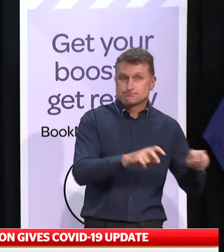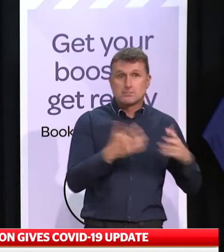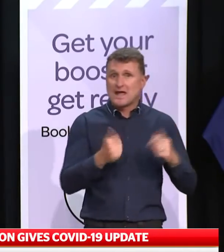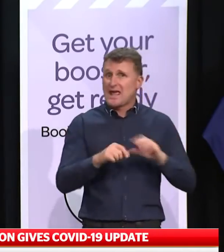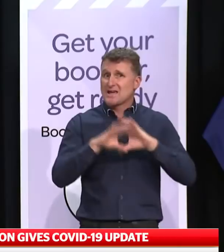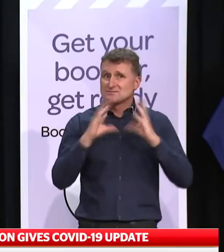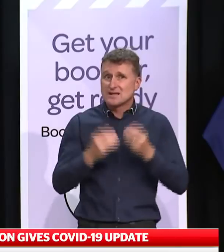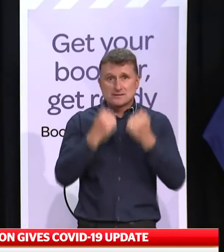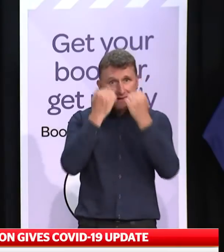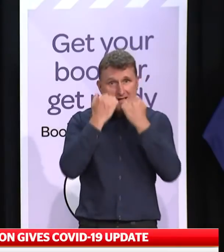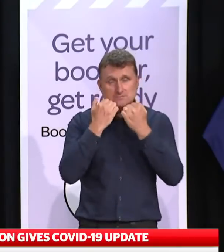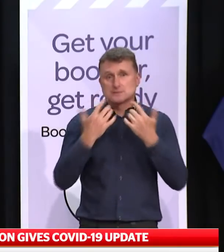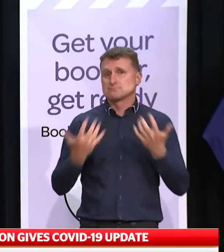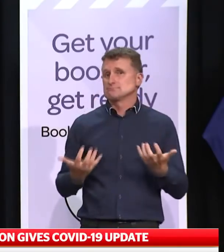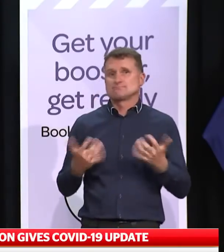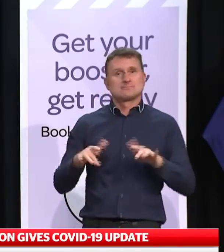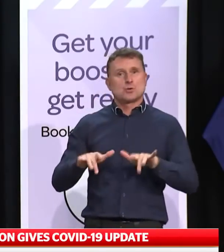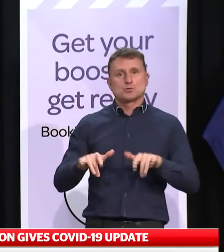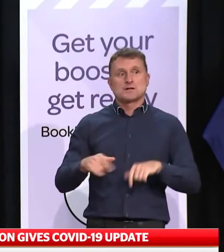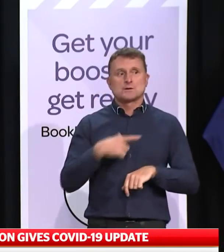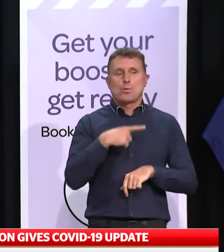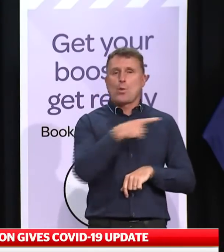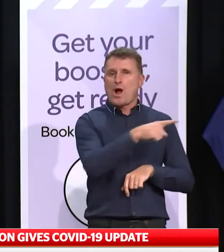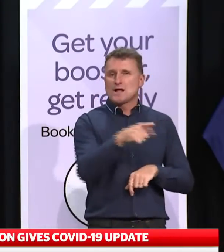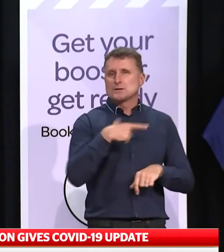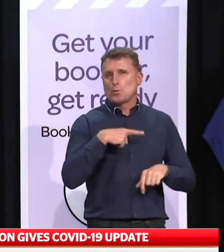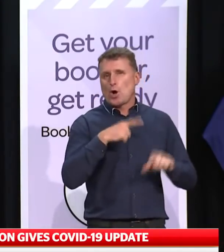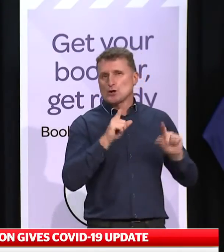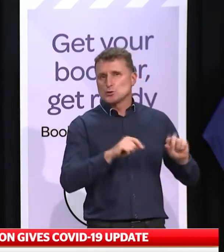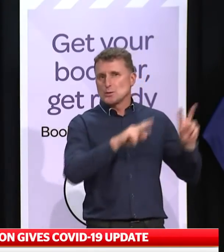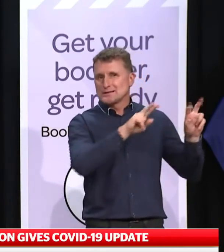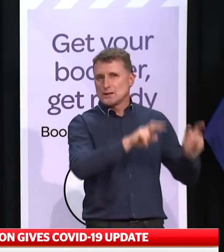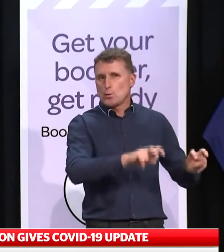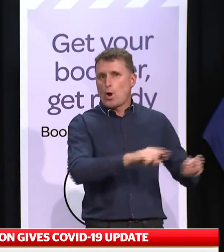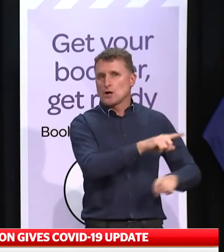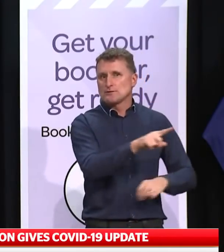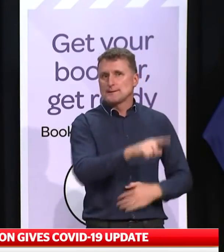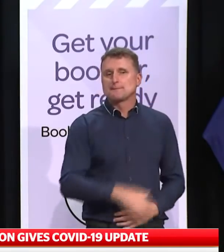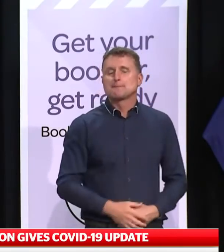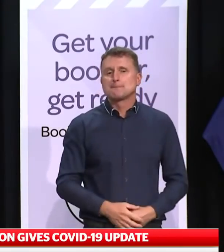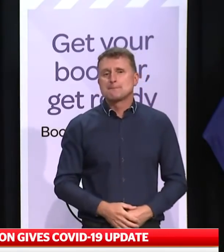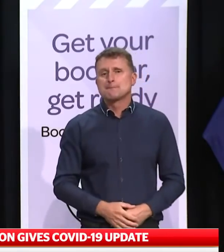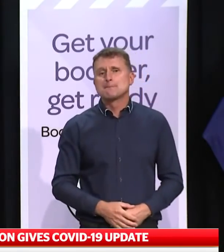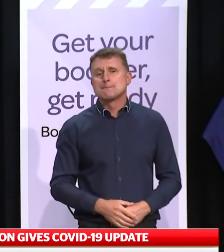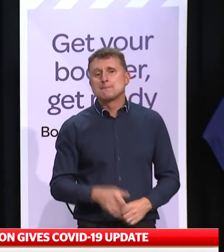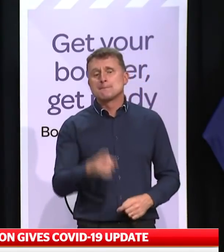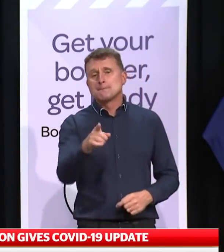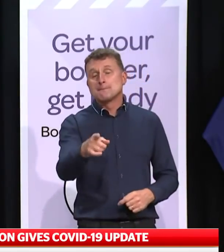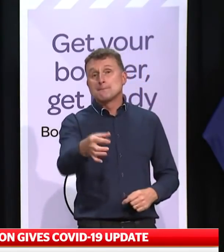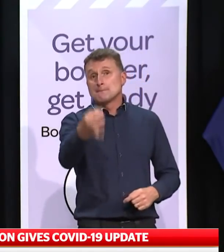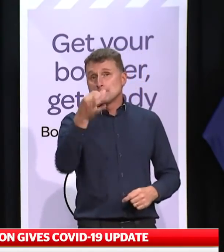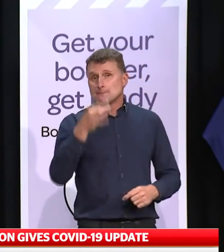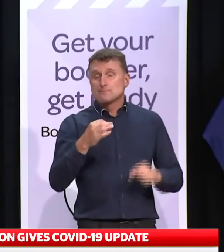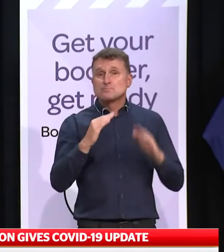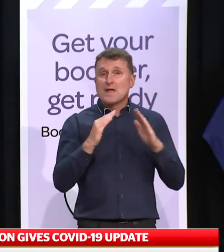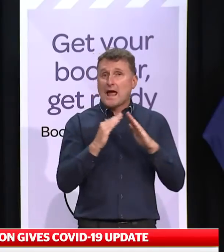right now, because that's what the inquiries themselves are about. Just finally on housing affordability,